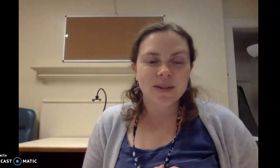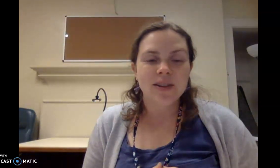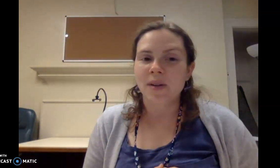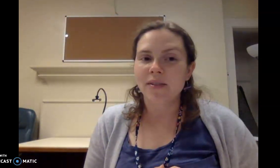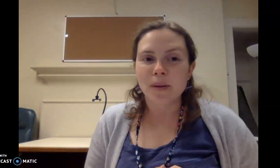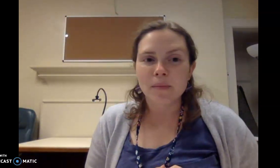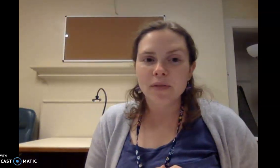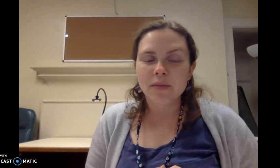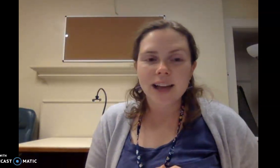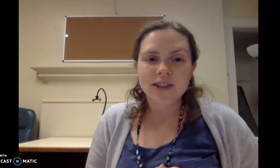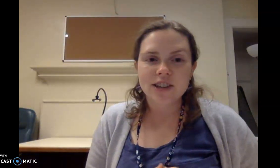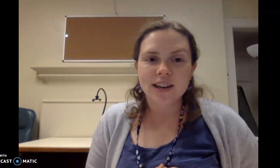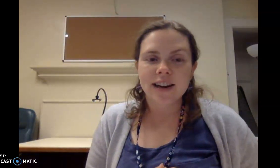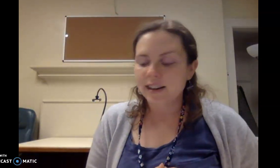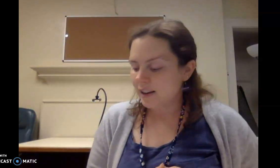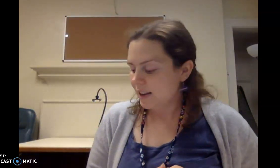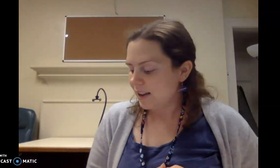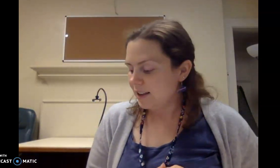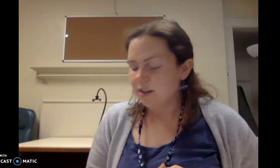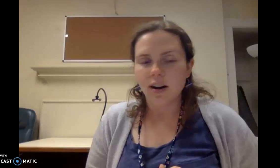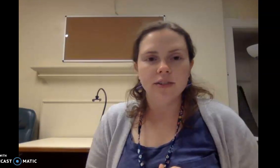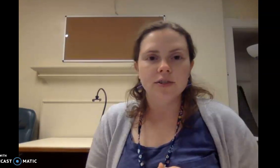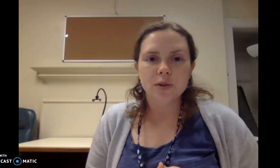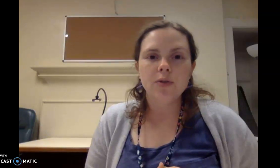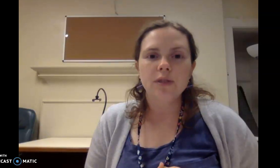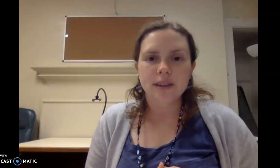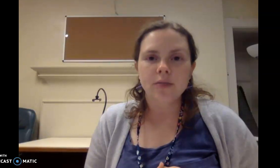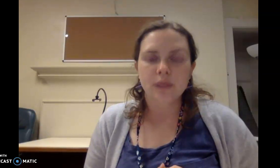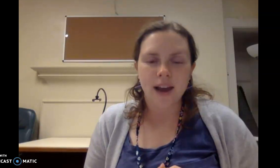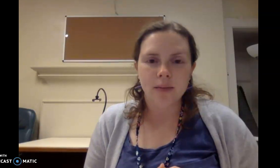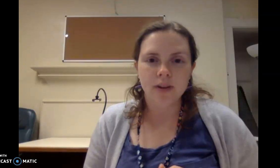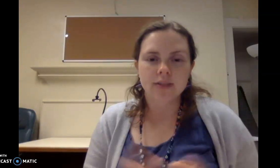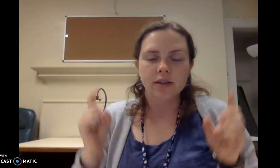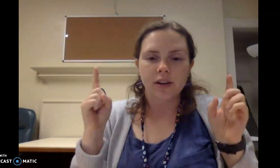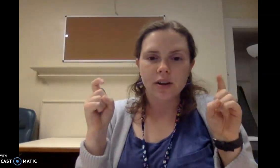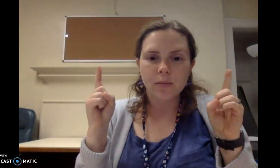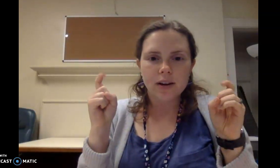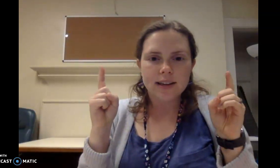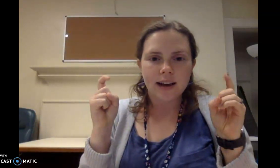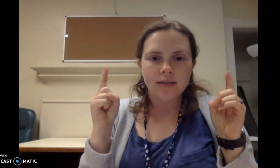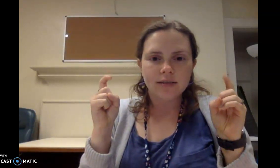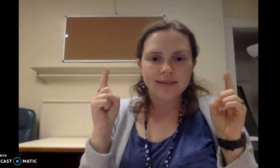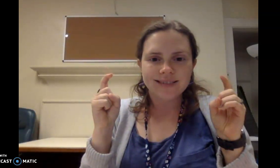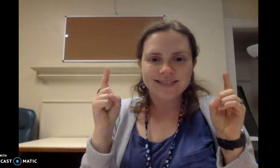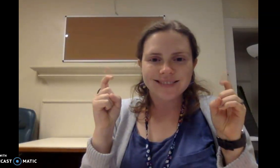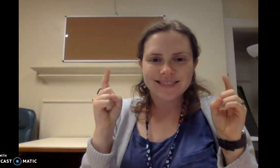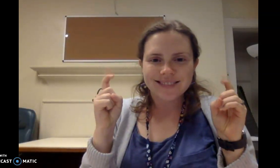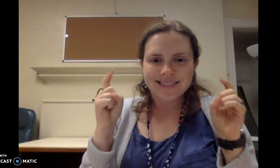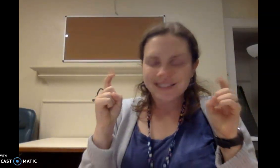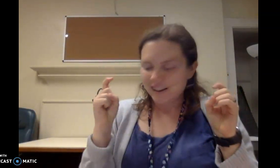you might remember from last year. It is called Two Little Blackbirds, so get your birdies out. All